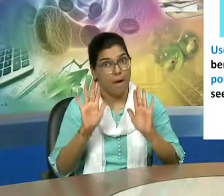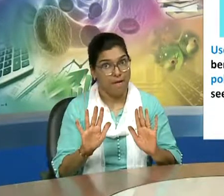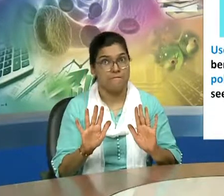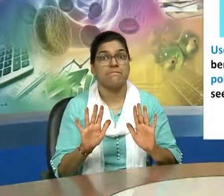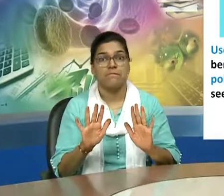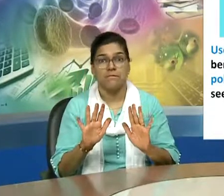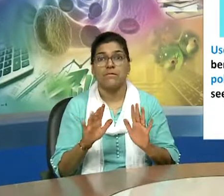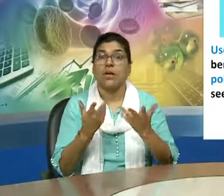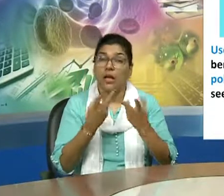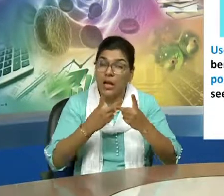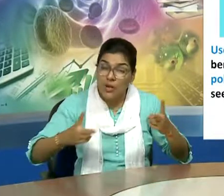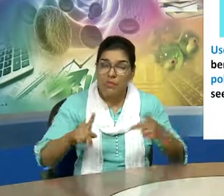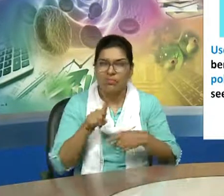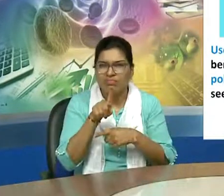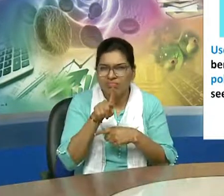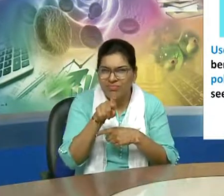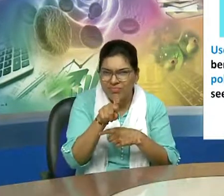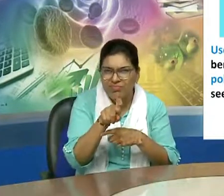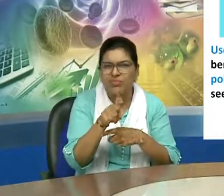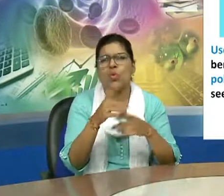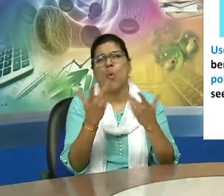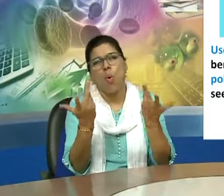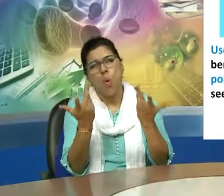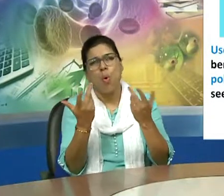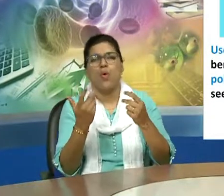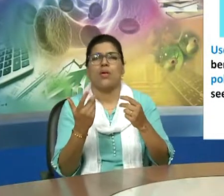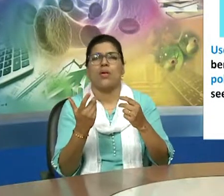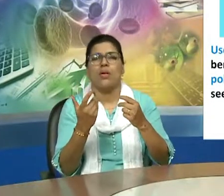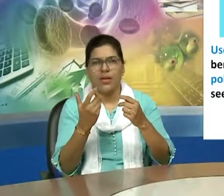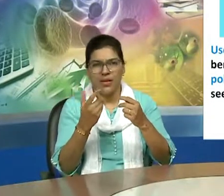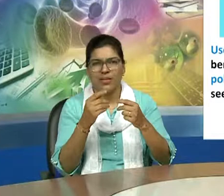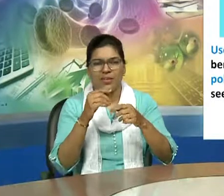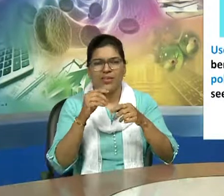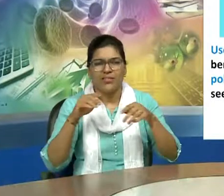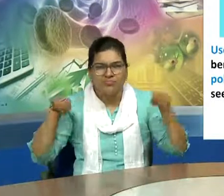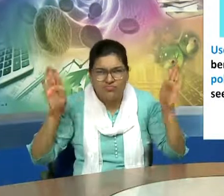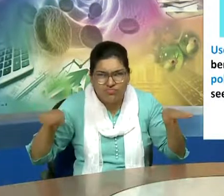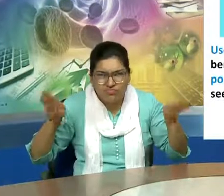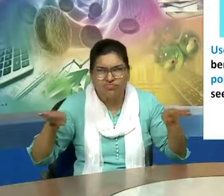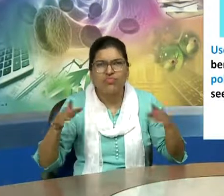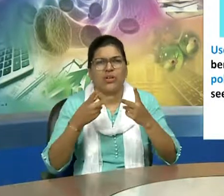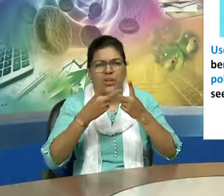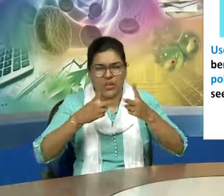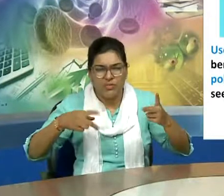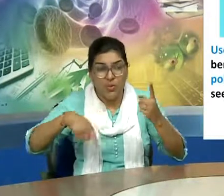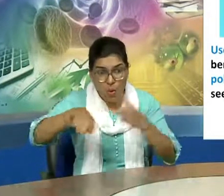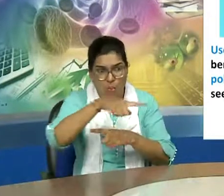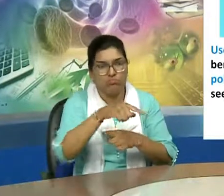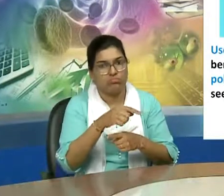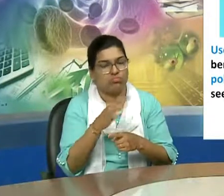near flowers, so it helps as a pollinator. And also some birds,